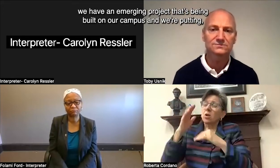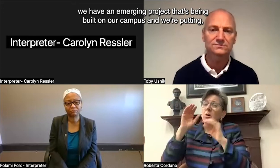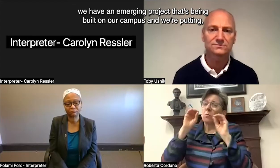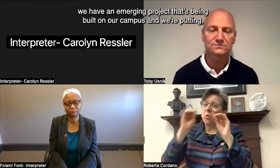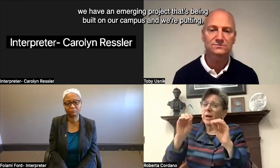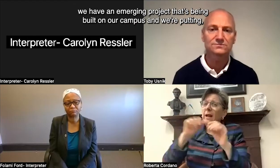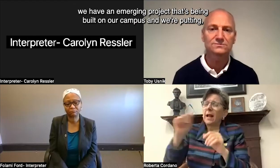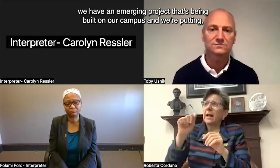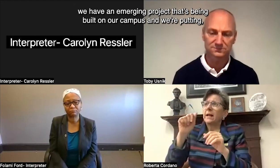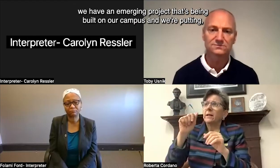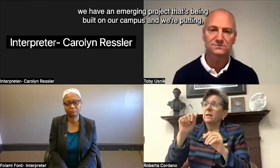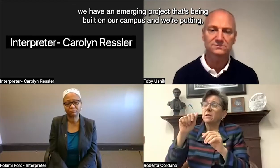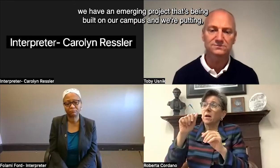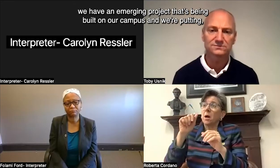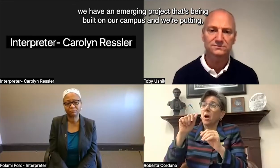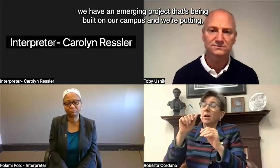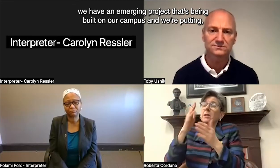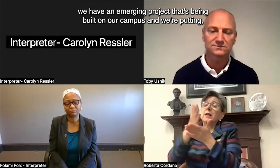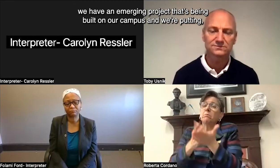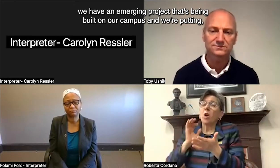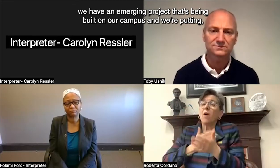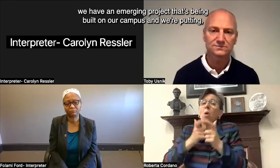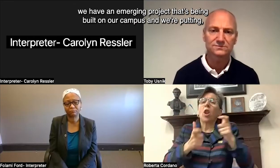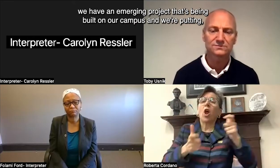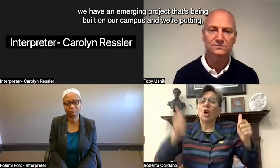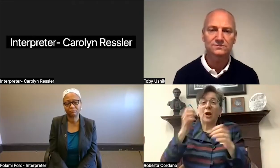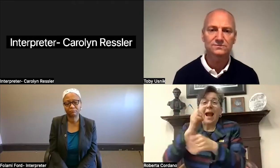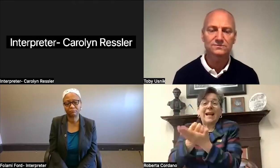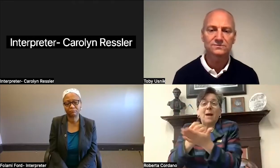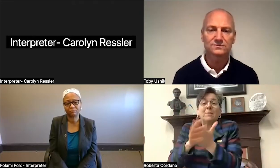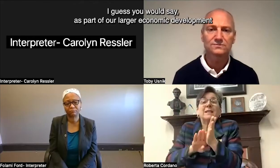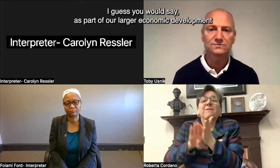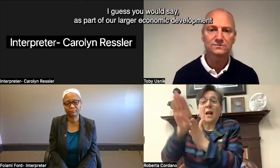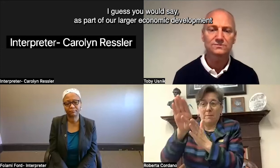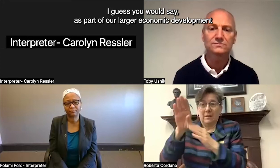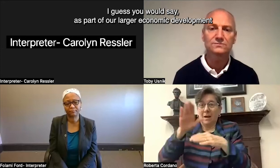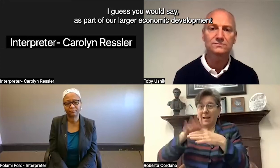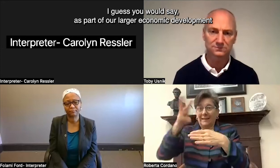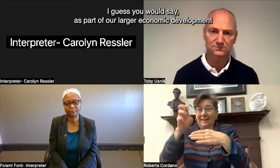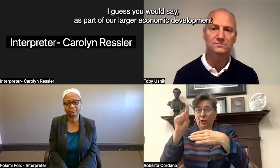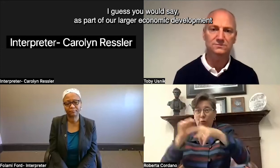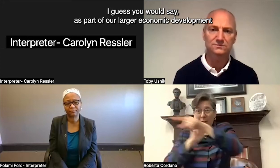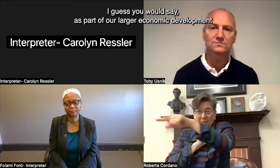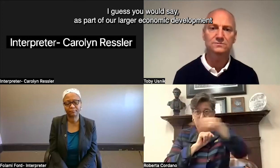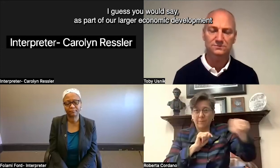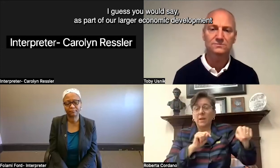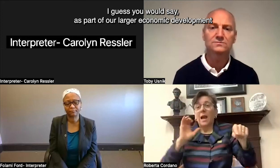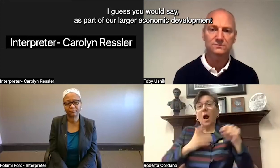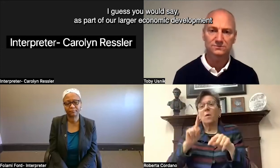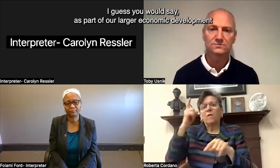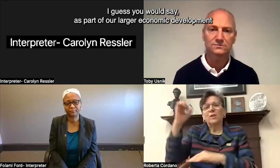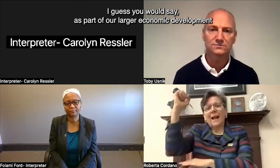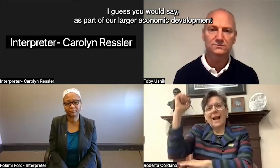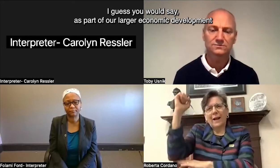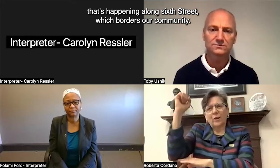being built on our campus, and we're putting, I guess you would say, as part of our larger economic development that's